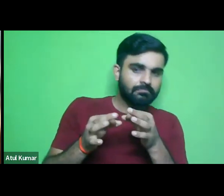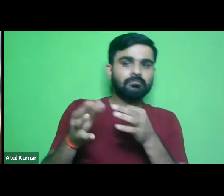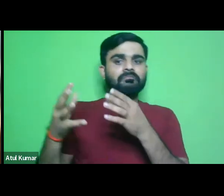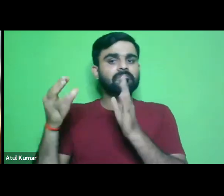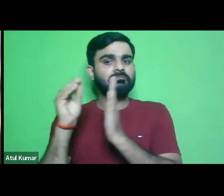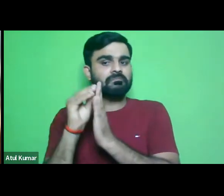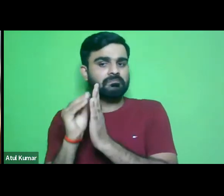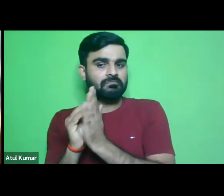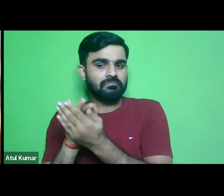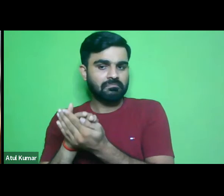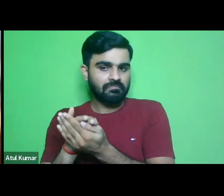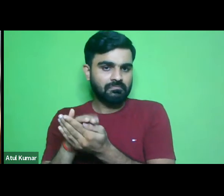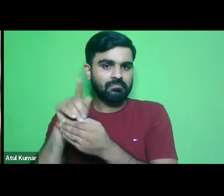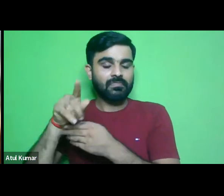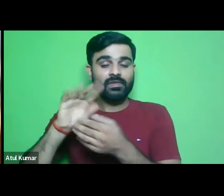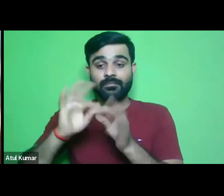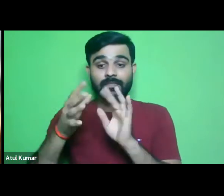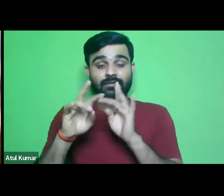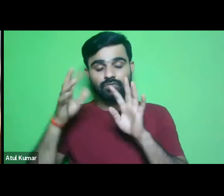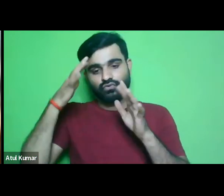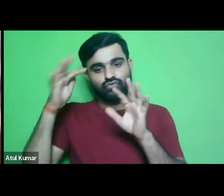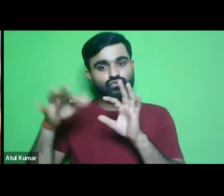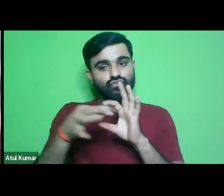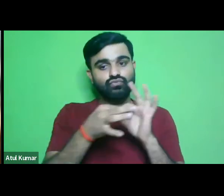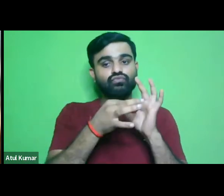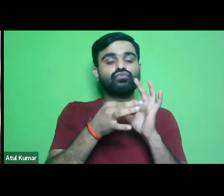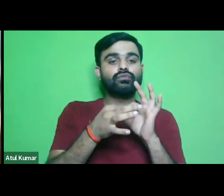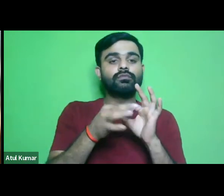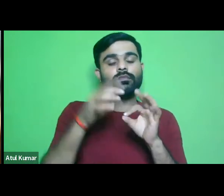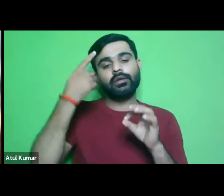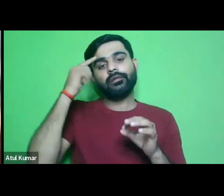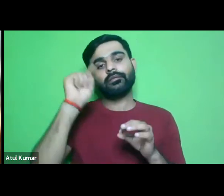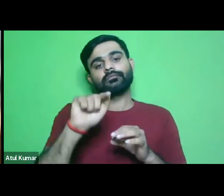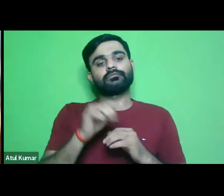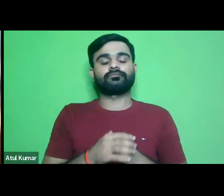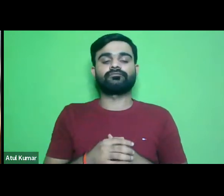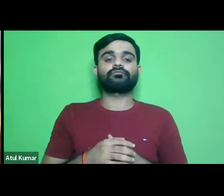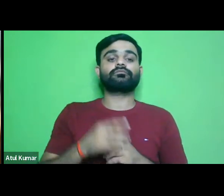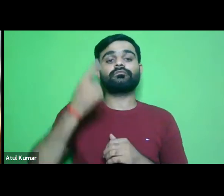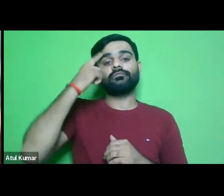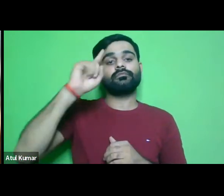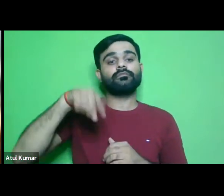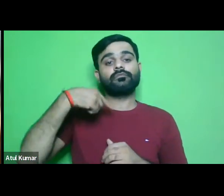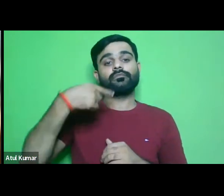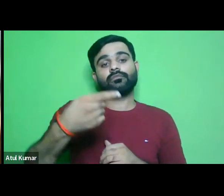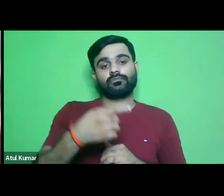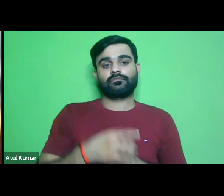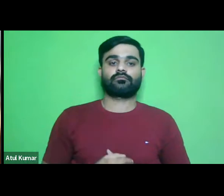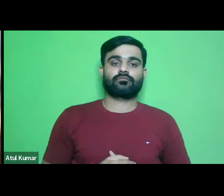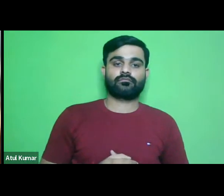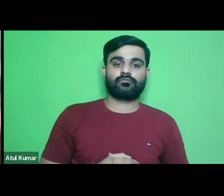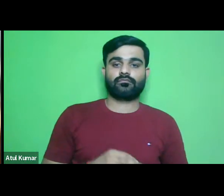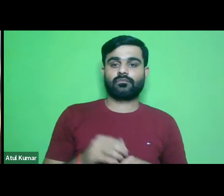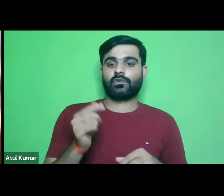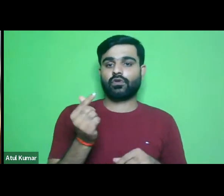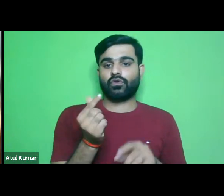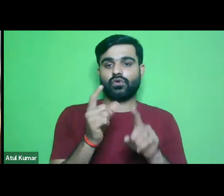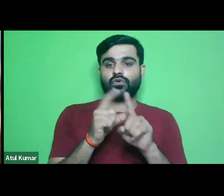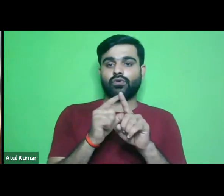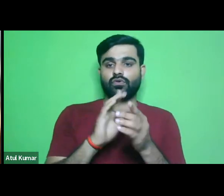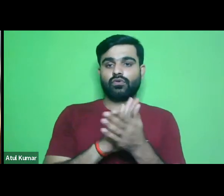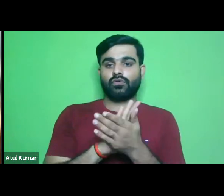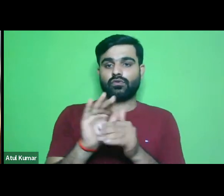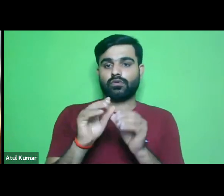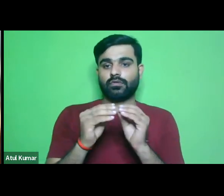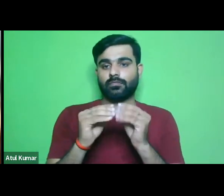keeping their specific contexts intact. So I think next we can move to Udbhav, and